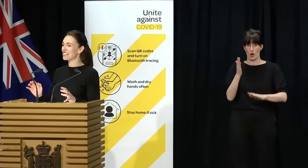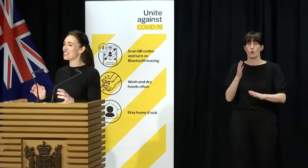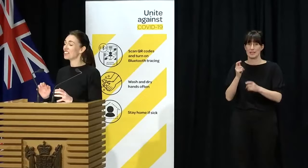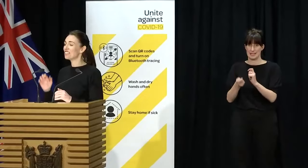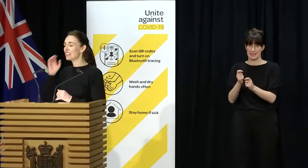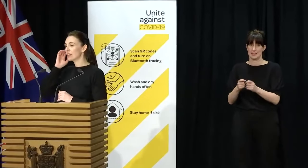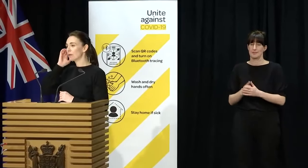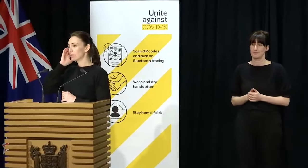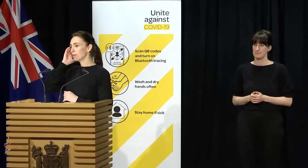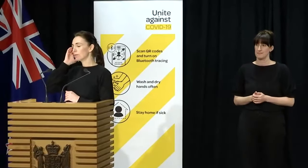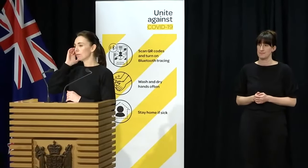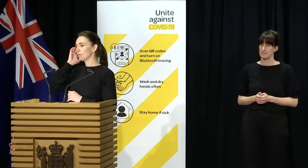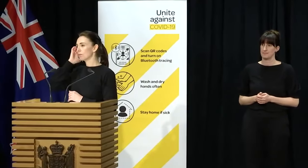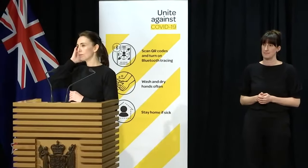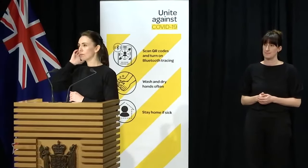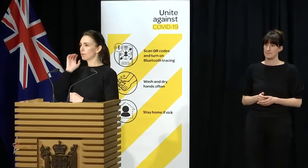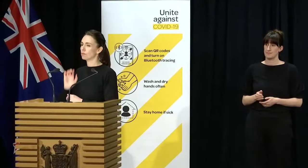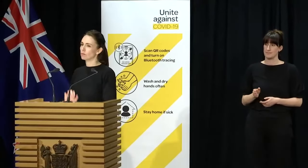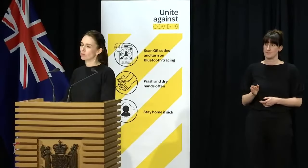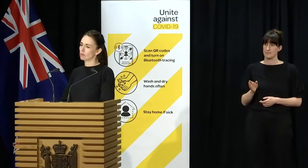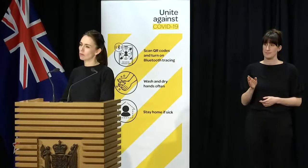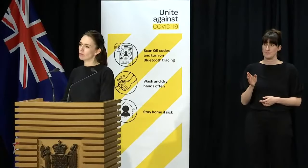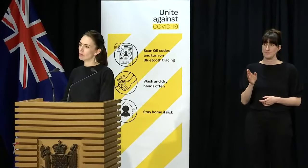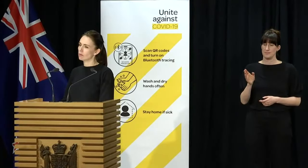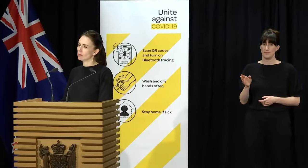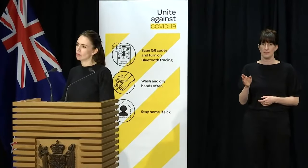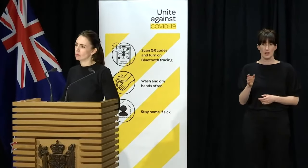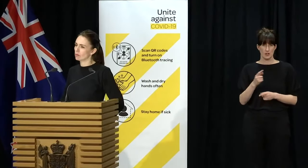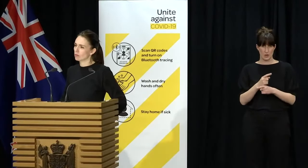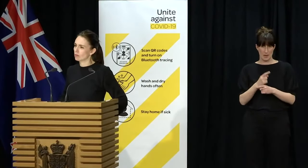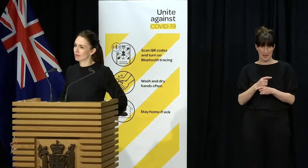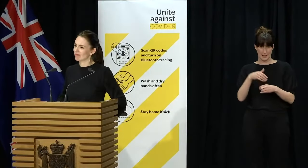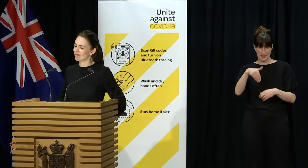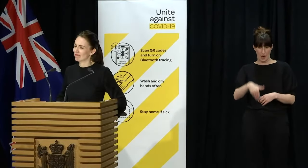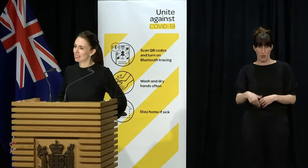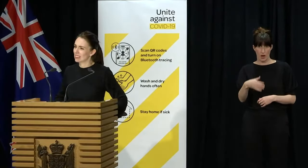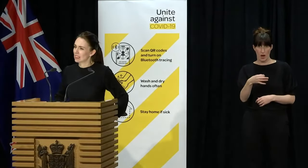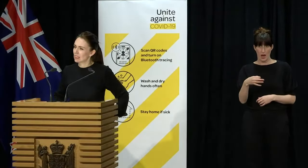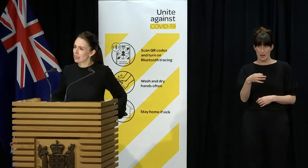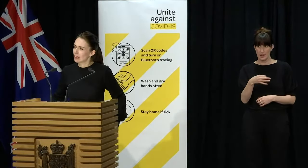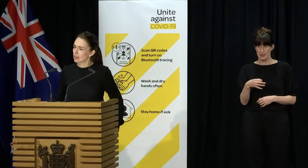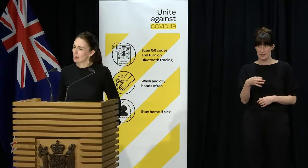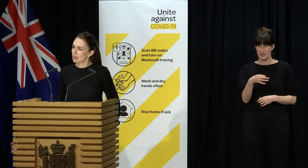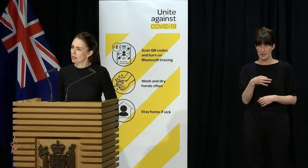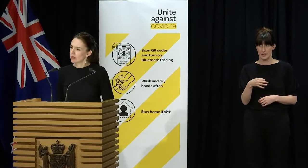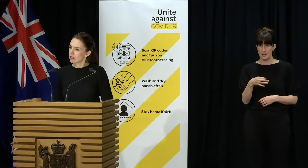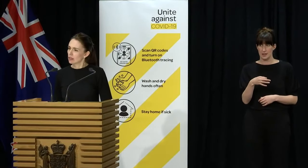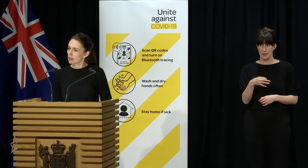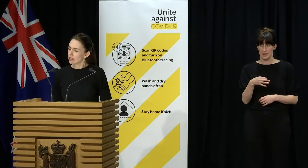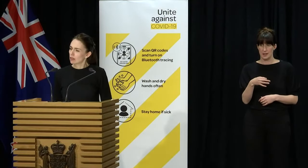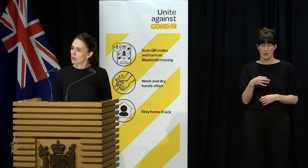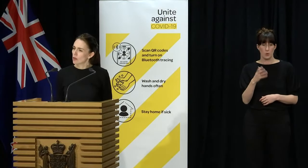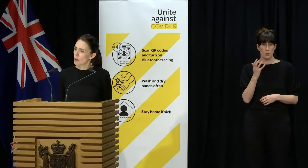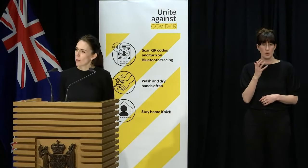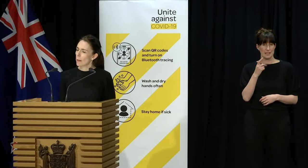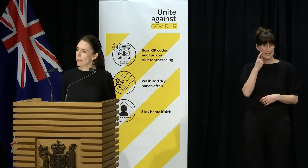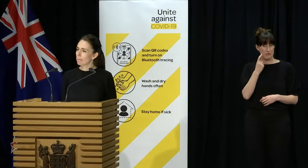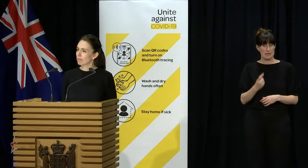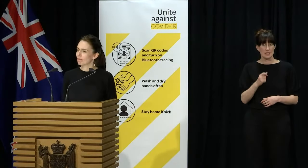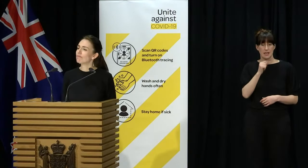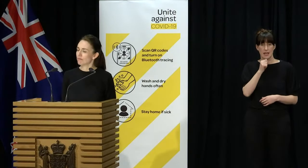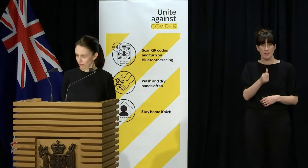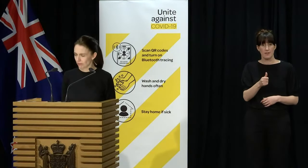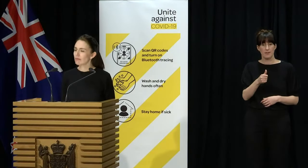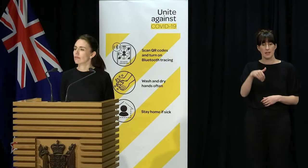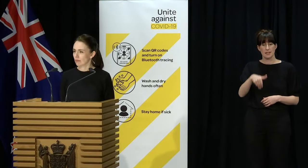definitely go. Jo? So just following on from that, in terms of the South Island, obviously they get quite critical when there aren't cases down there. Is your message to them to go and